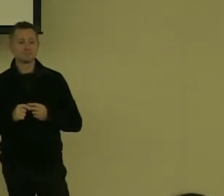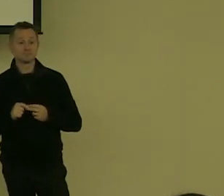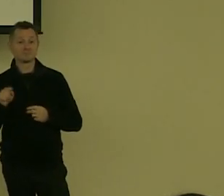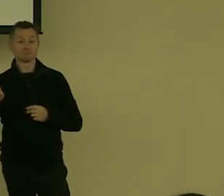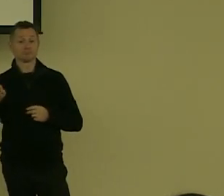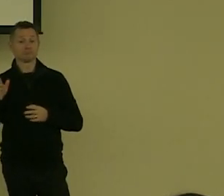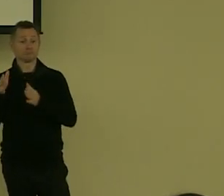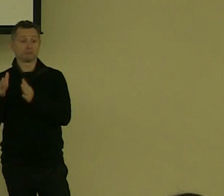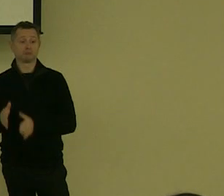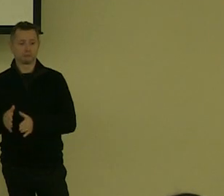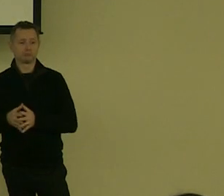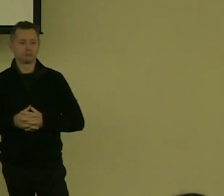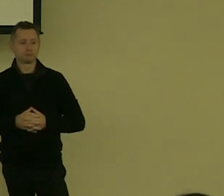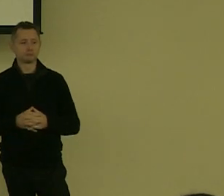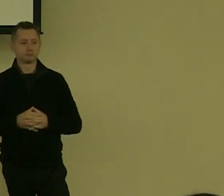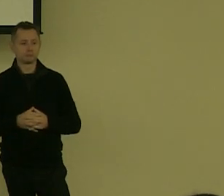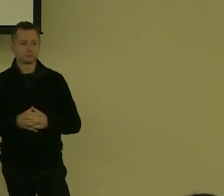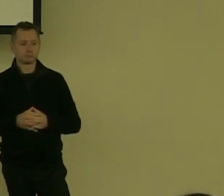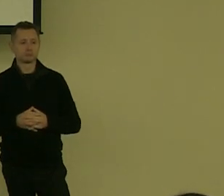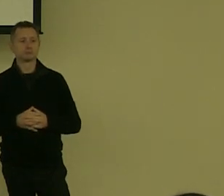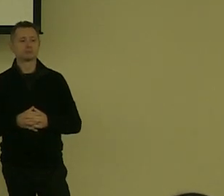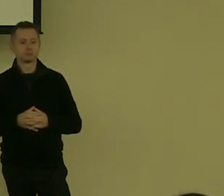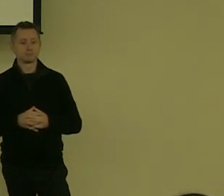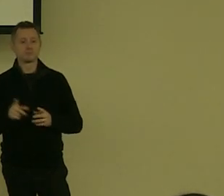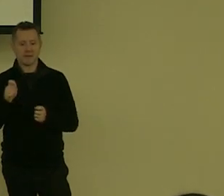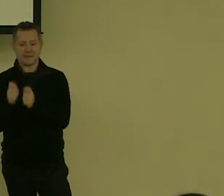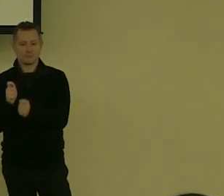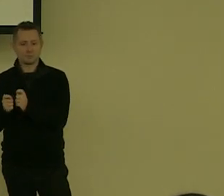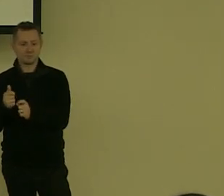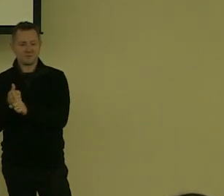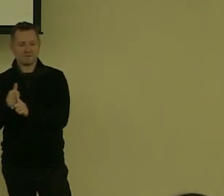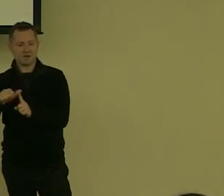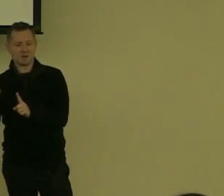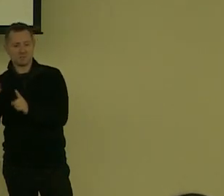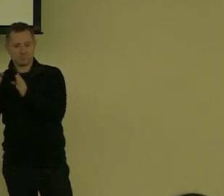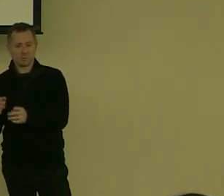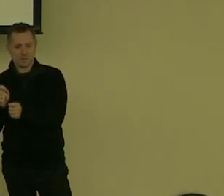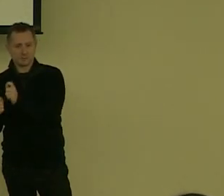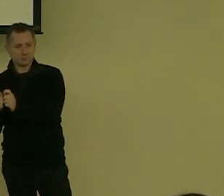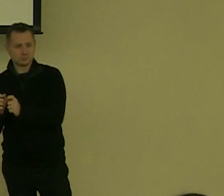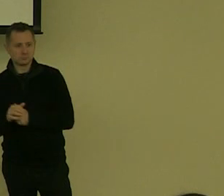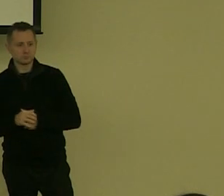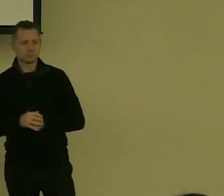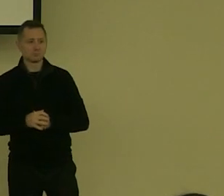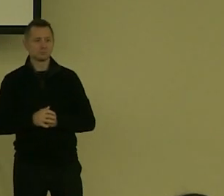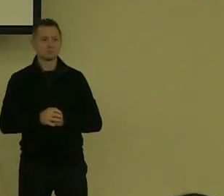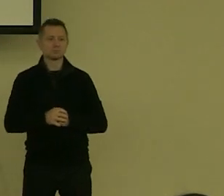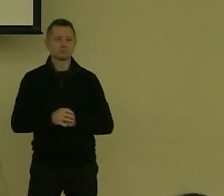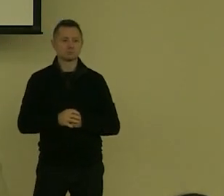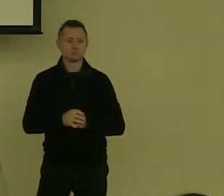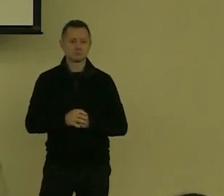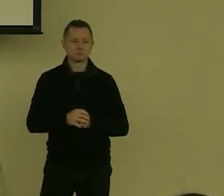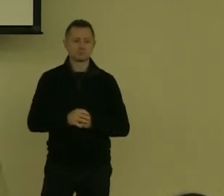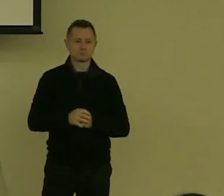the co-editors for a issue on for the Digital Humanities Quarterly that came out